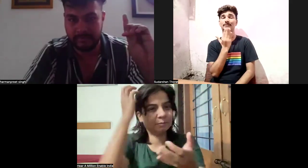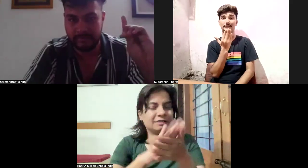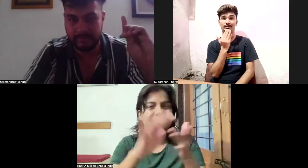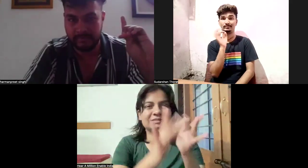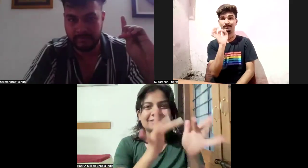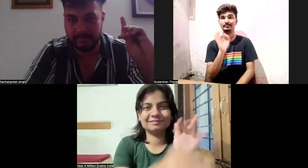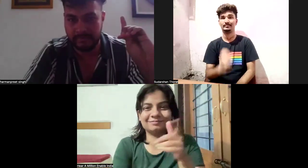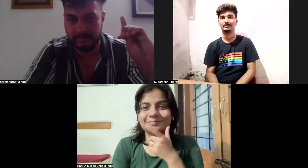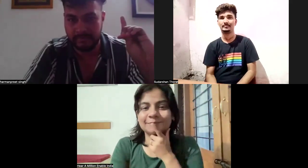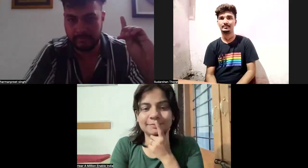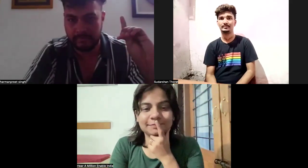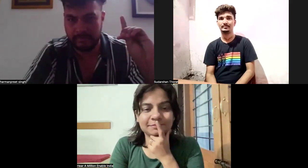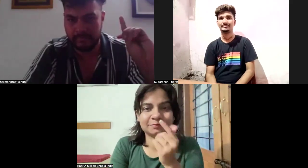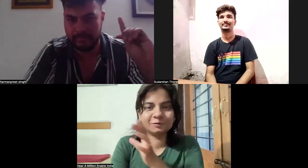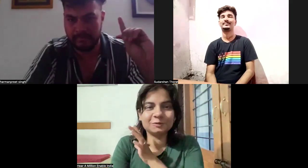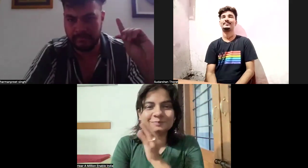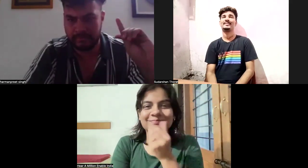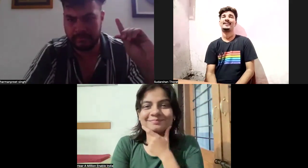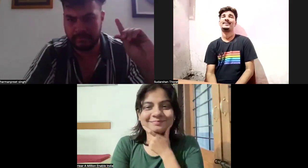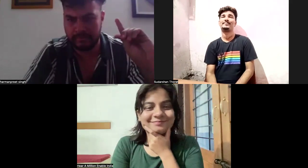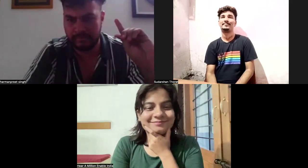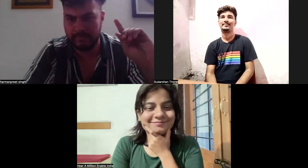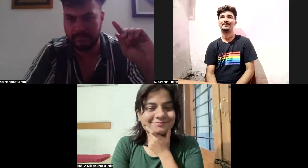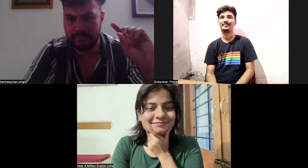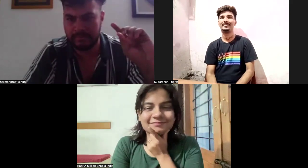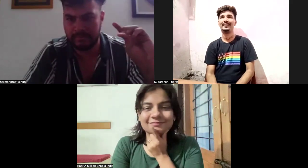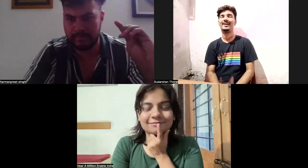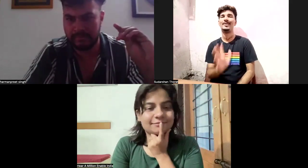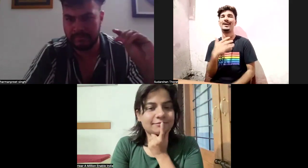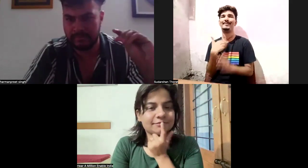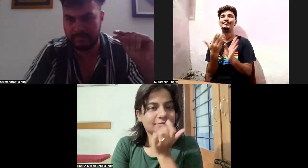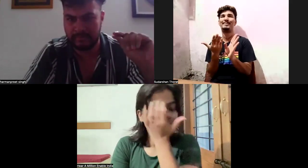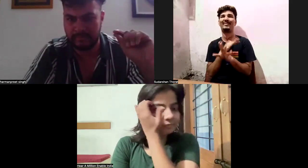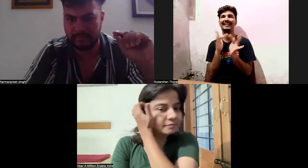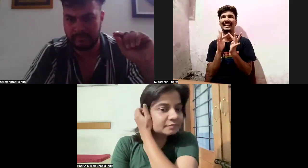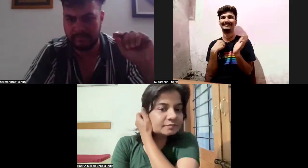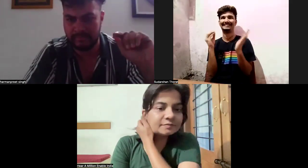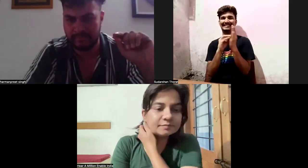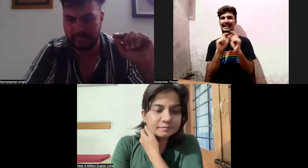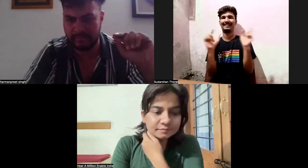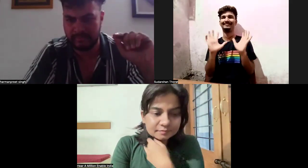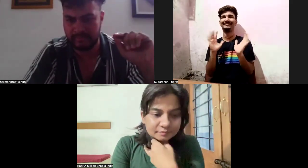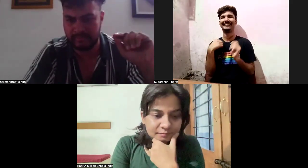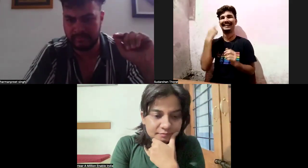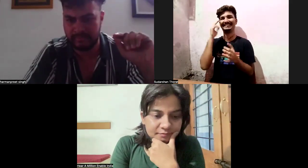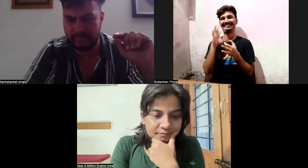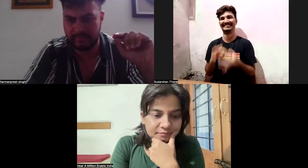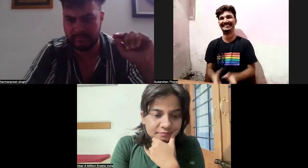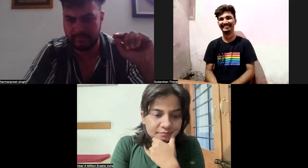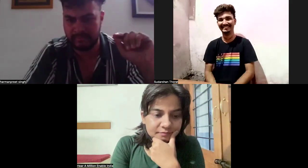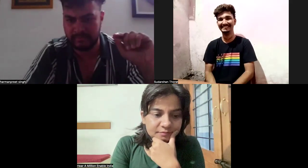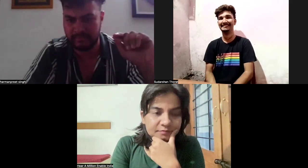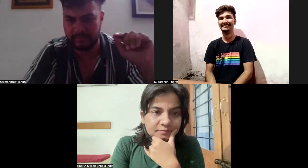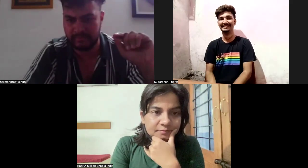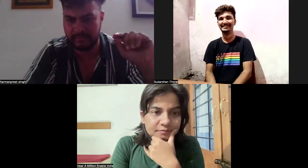your end. Sudarshan, is it me? Charu says, no, you are very clear. We can see